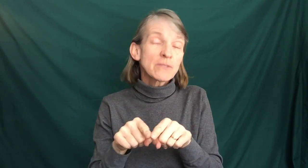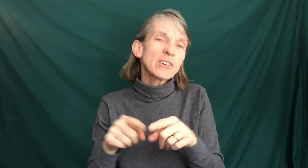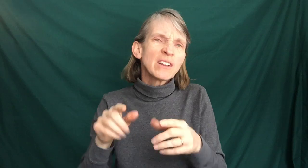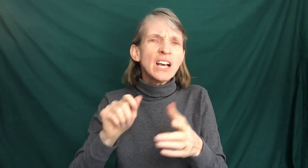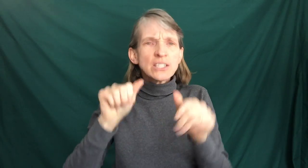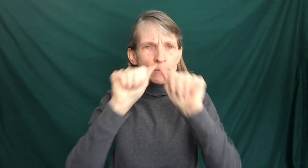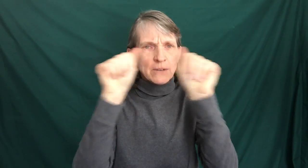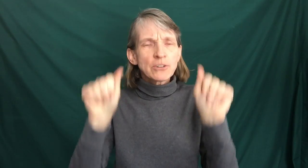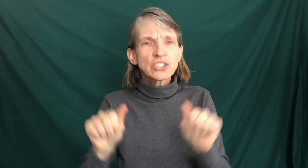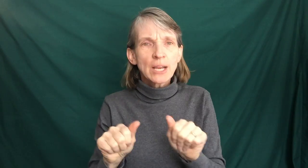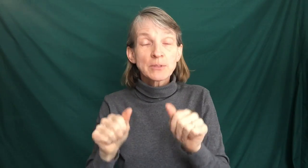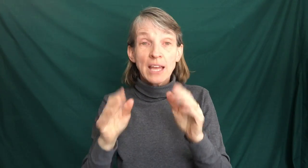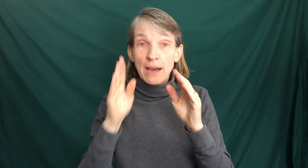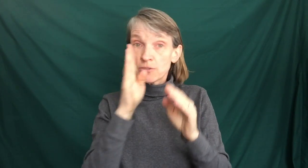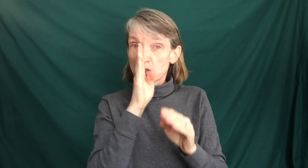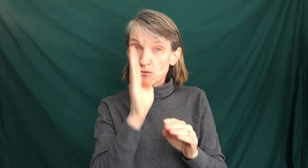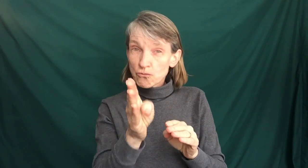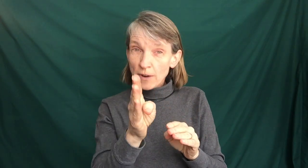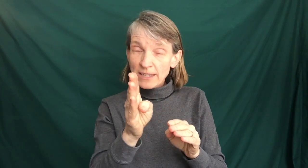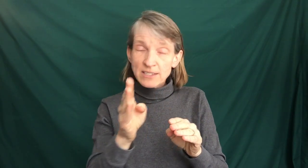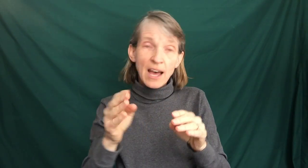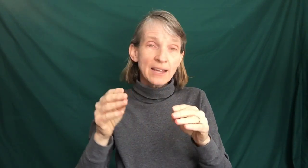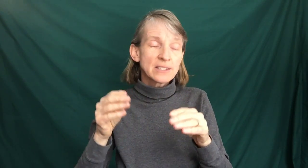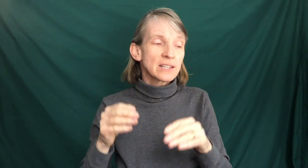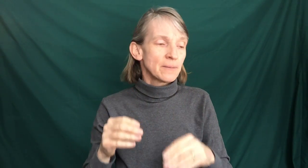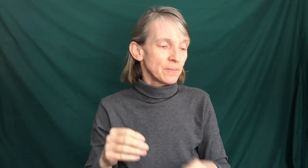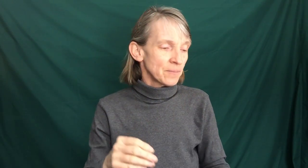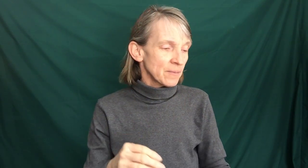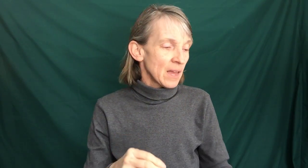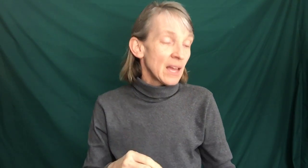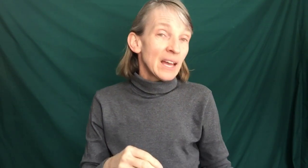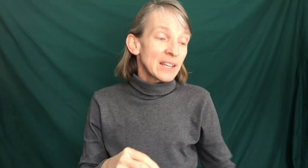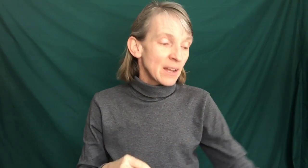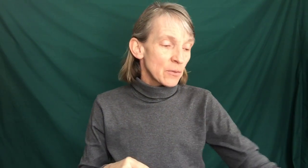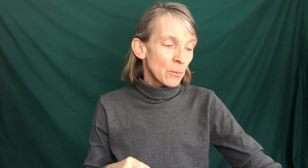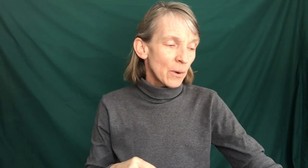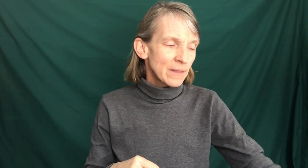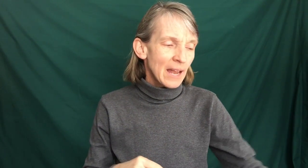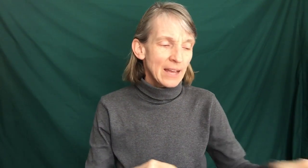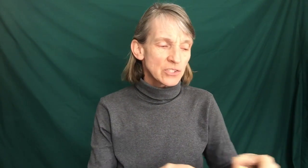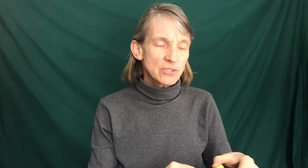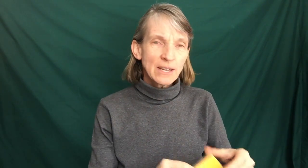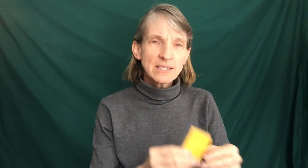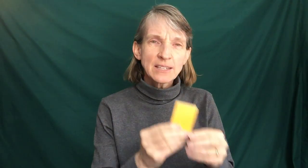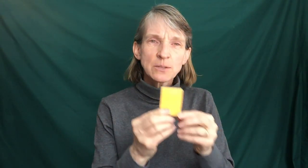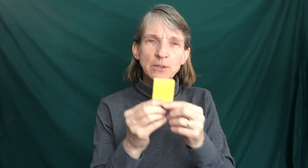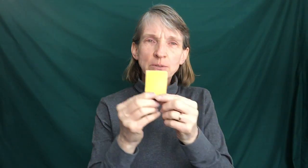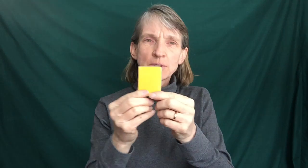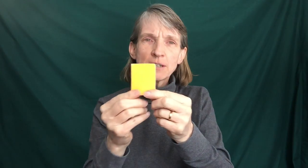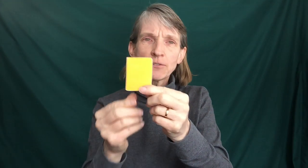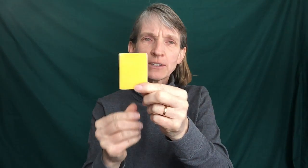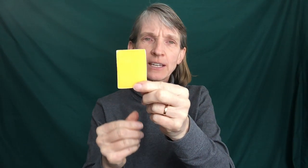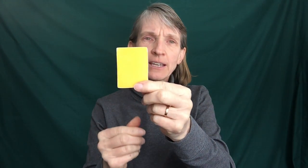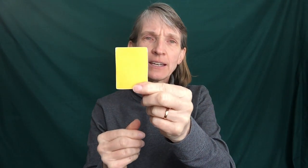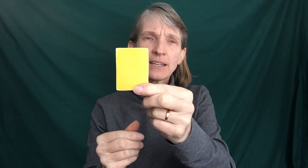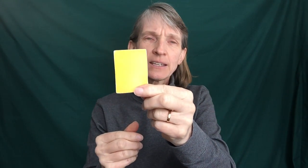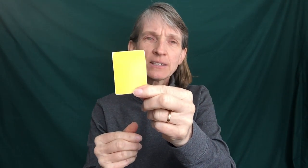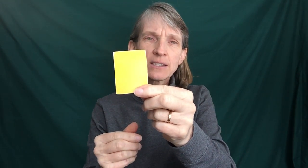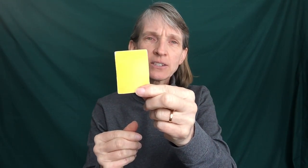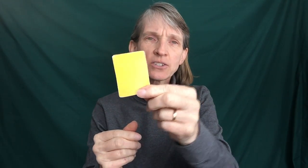different shapes that have straight sides. Now the one that has straight sides that we do differently is this